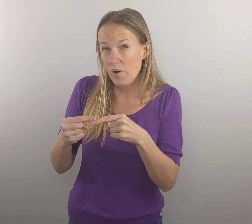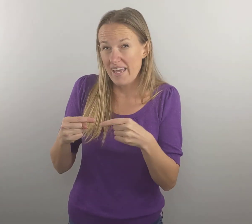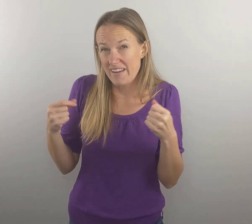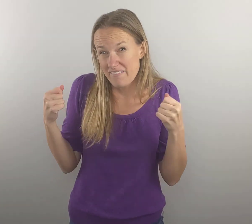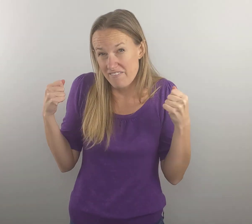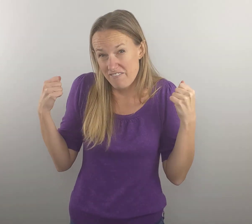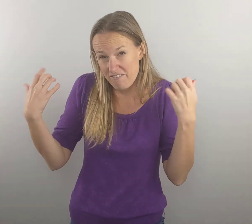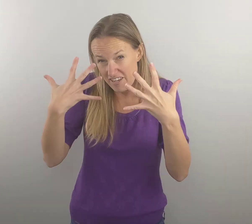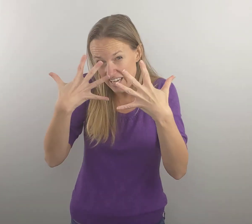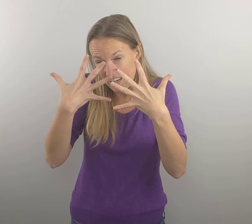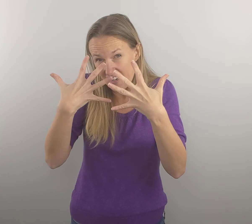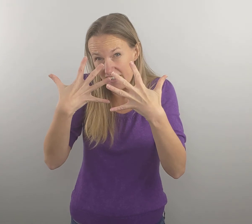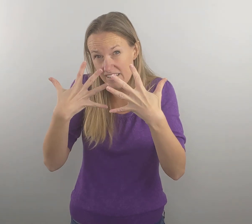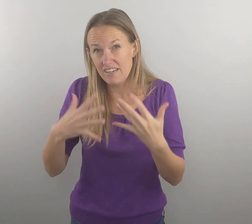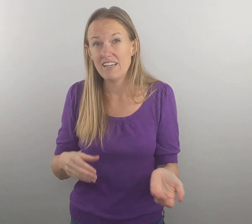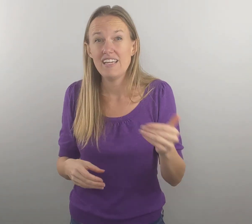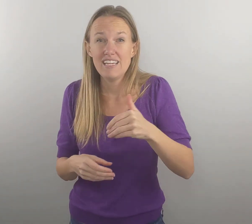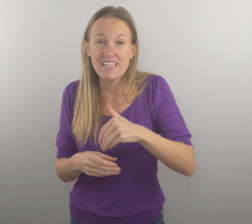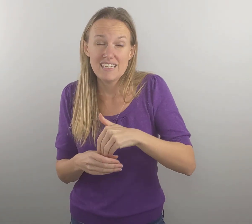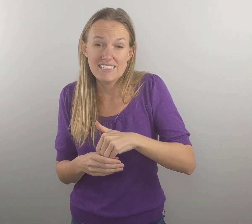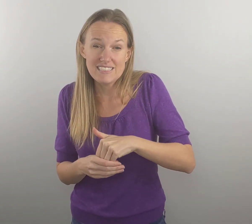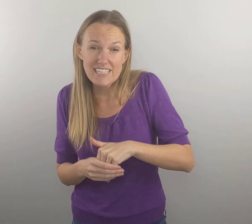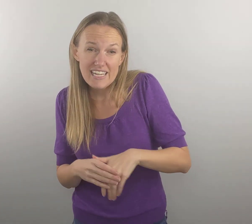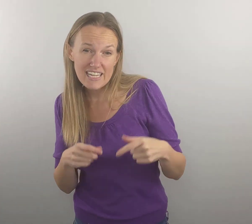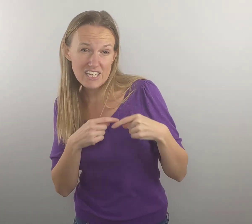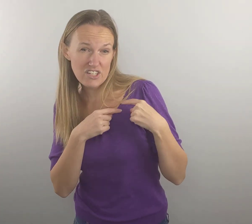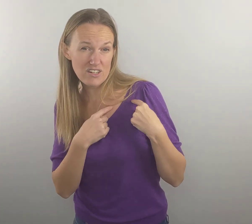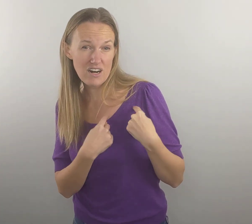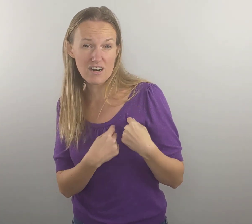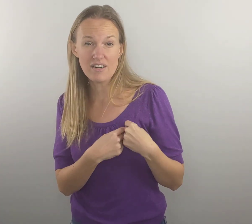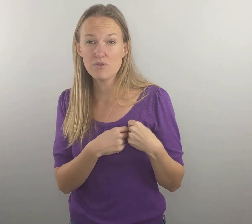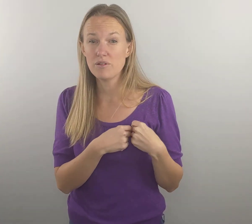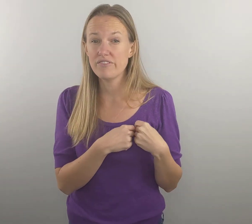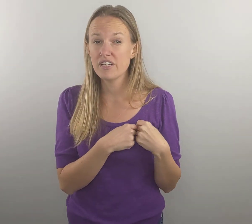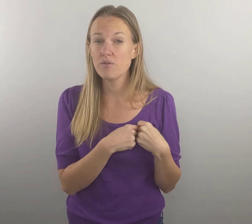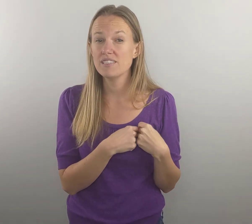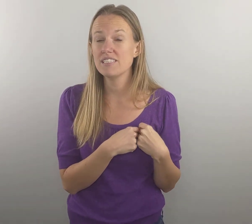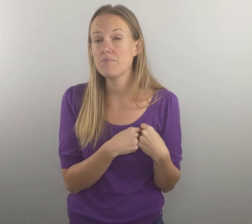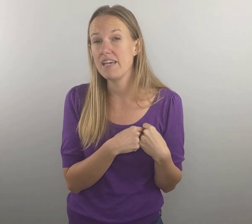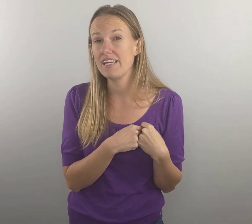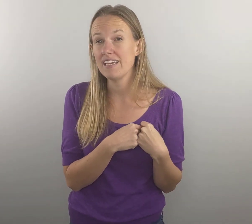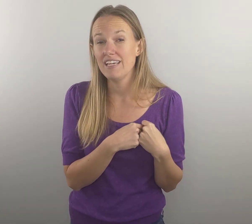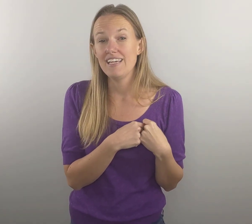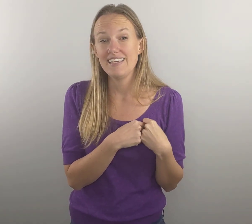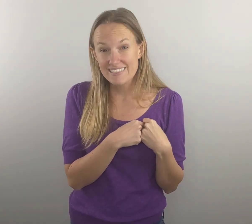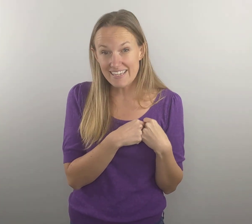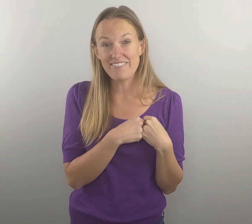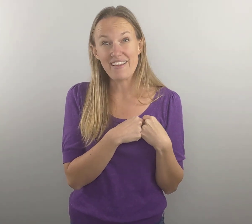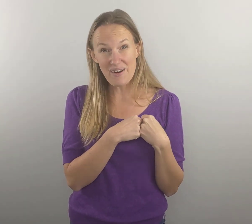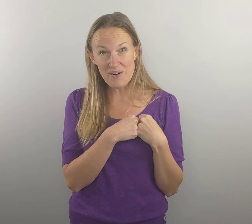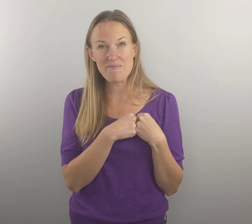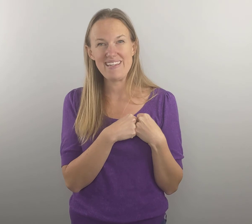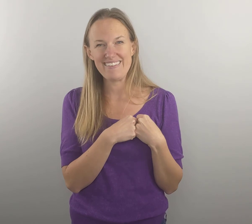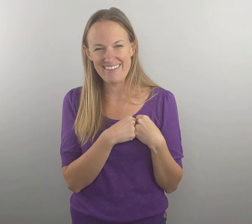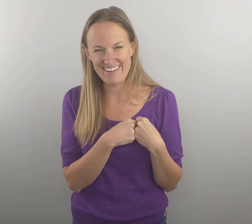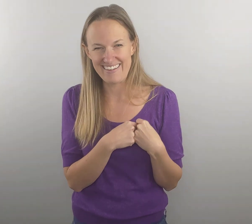when fear is in your heart, when fear wants to make itself at home in your